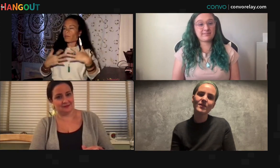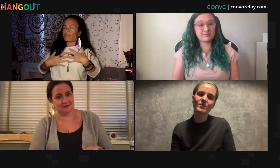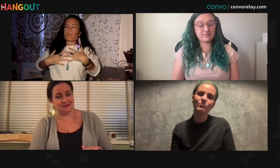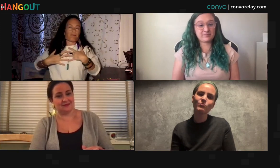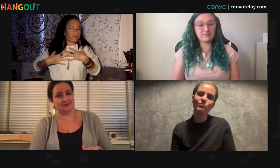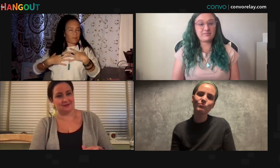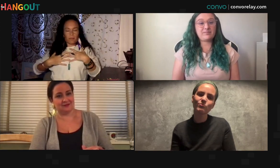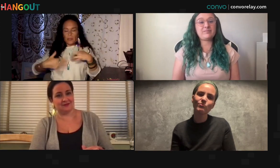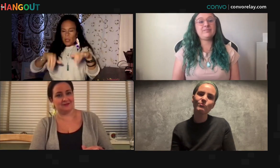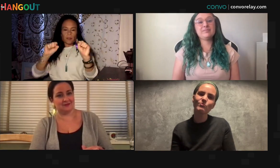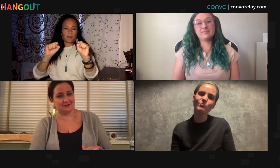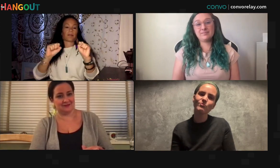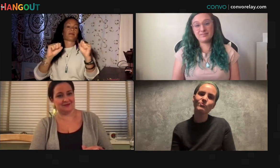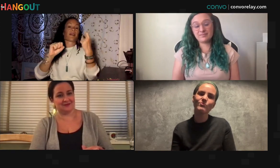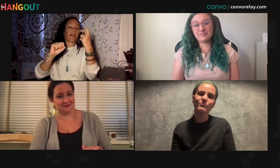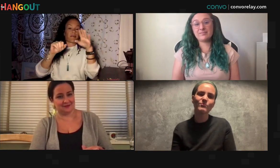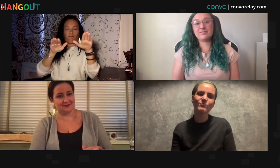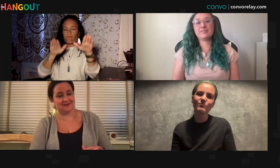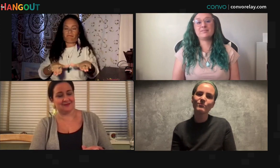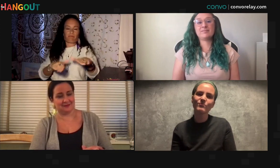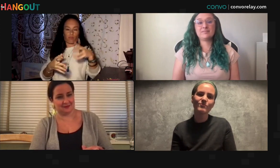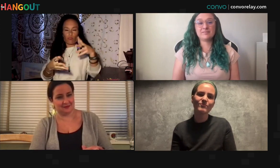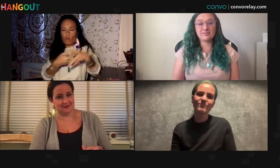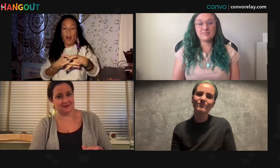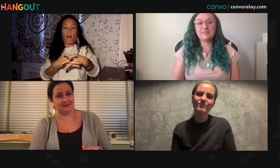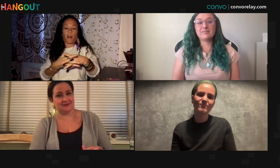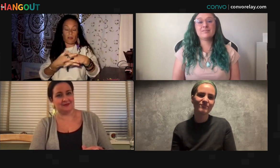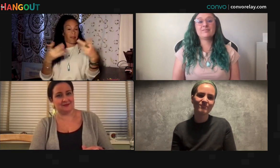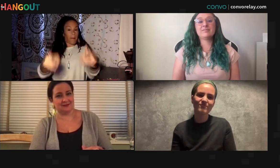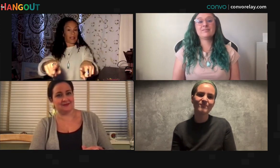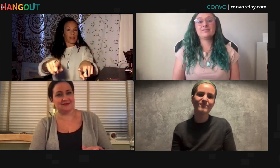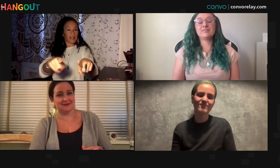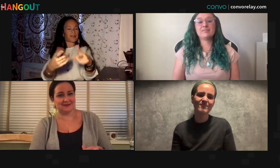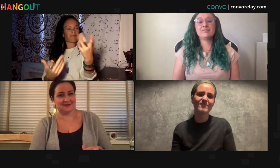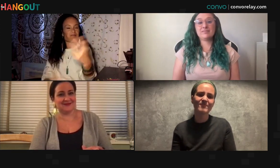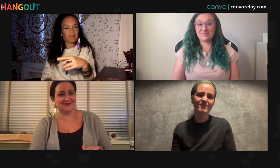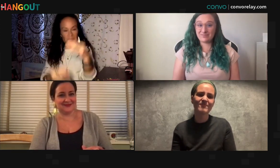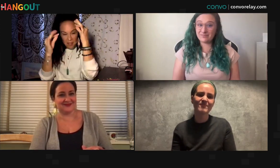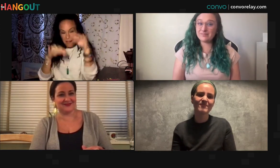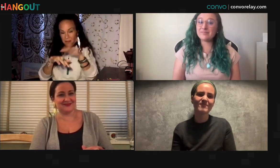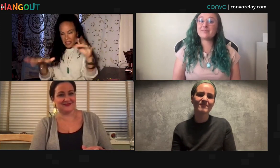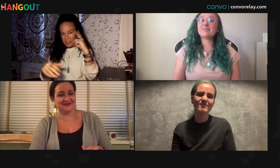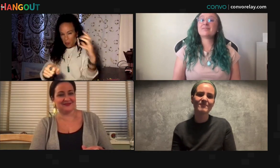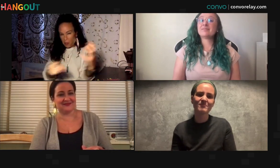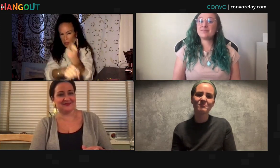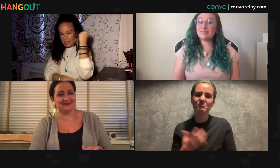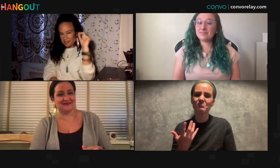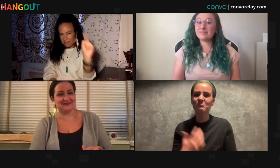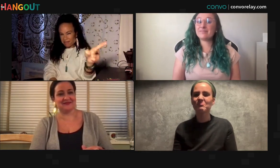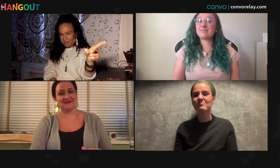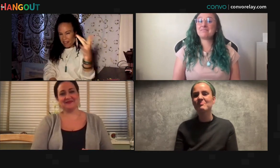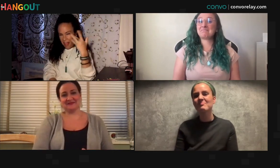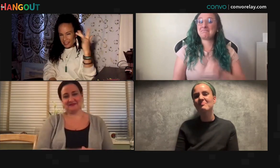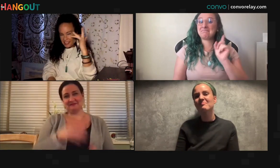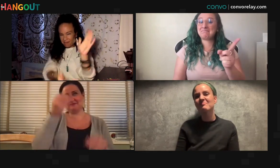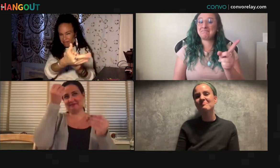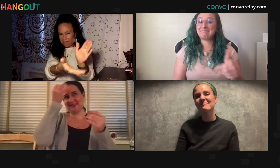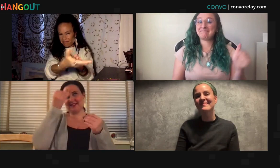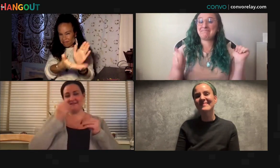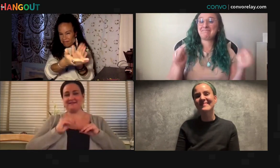that energy, that's if you feel something and you know something will happen and you just feel really really sure that something will happen or you're going to